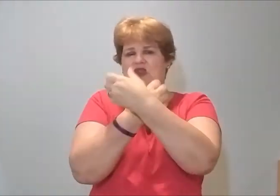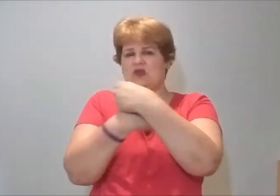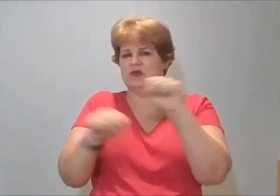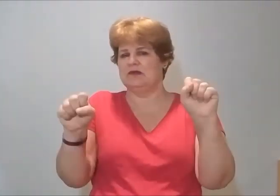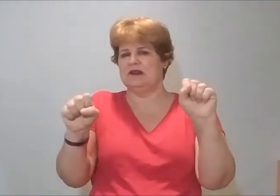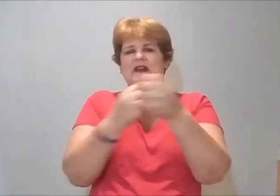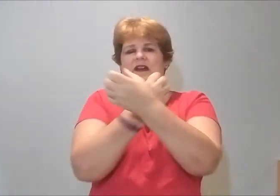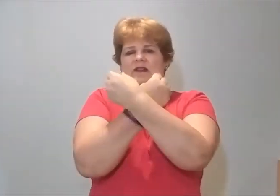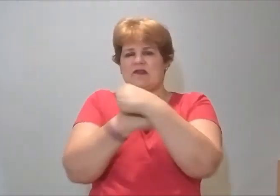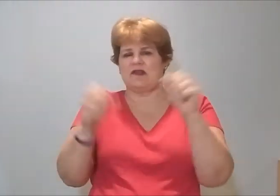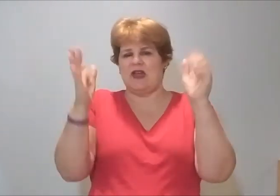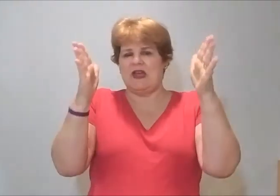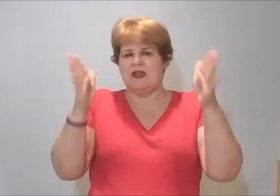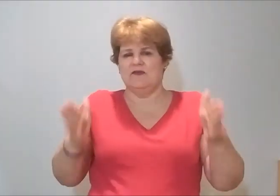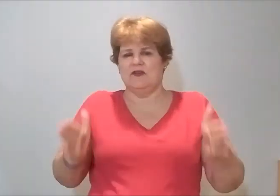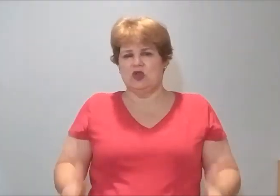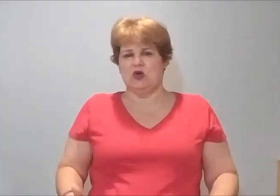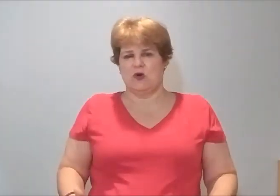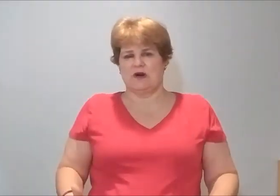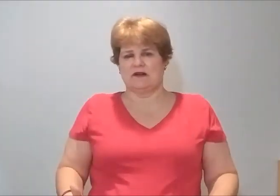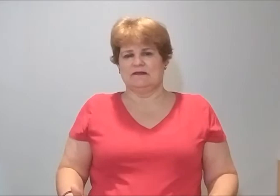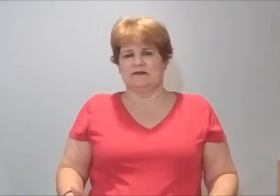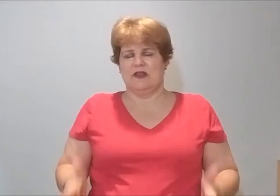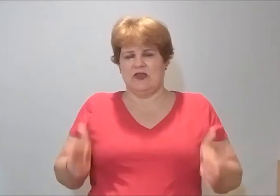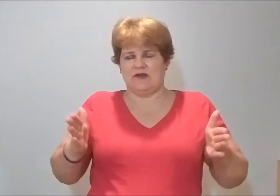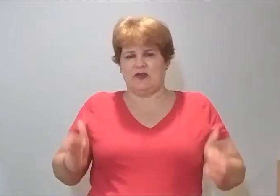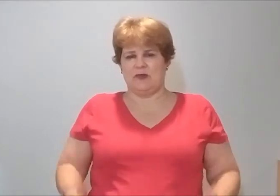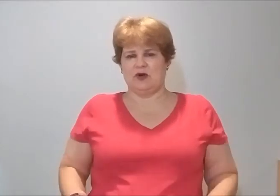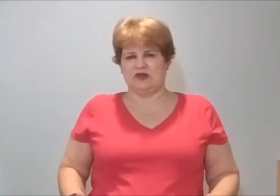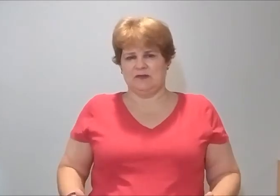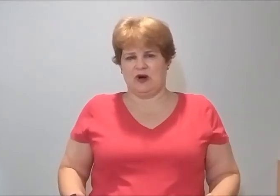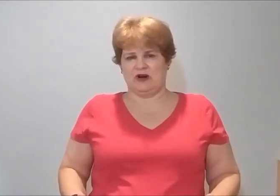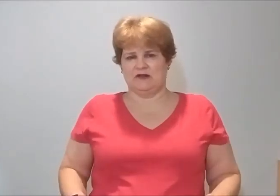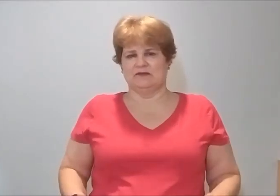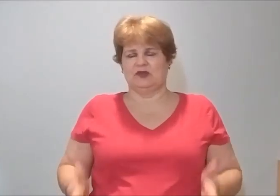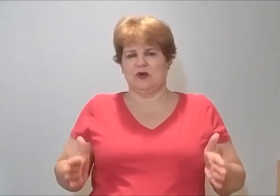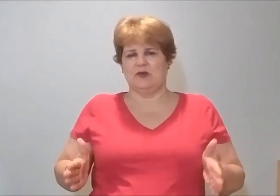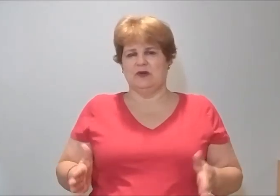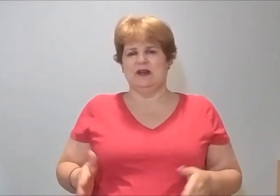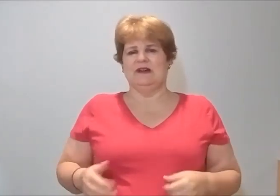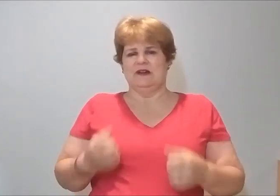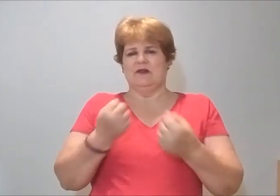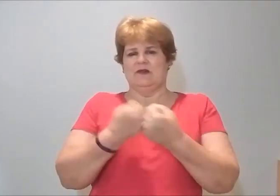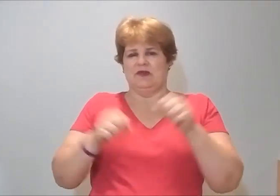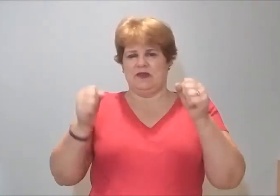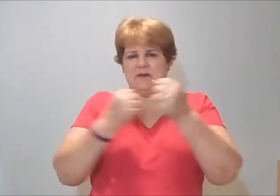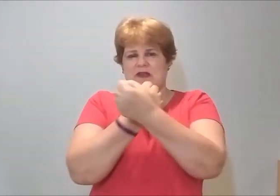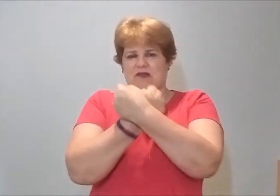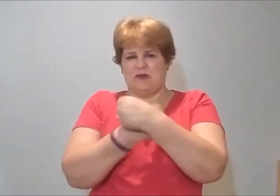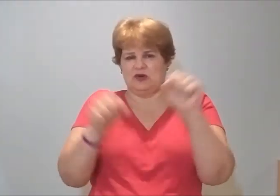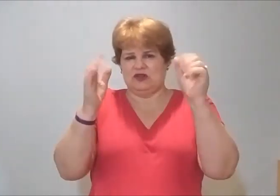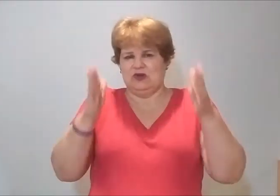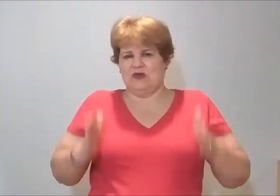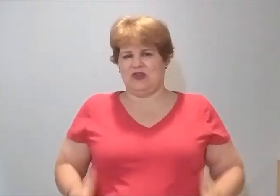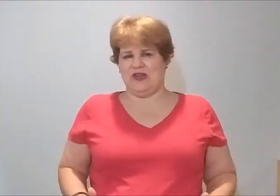rescue, save your. And this is the person marker. So that means the person who